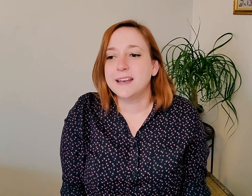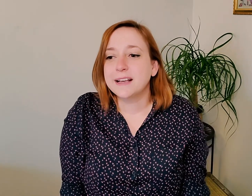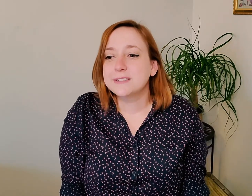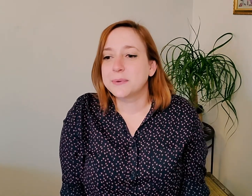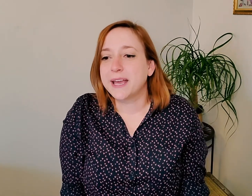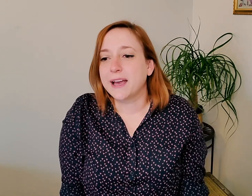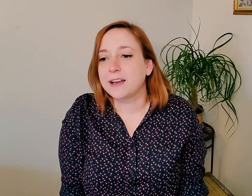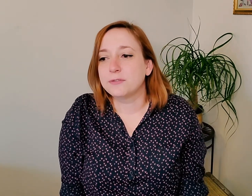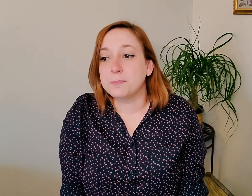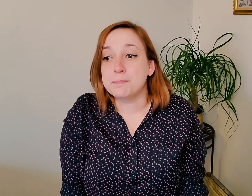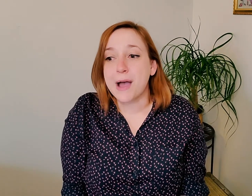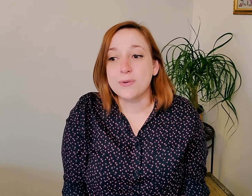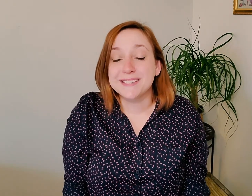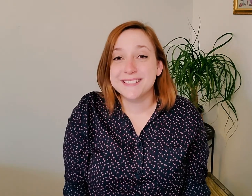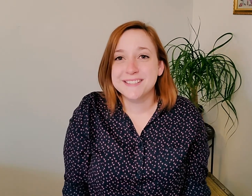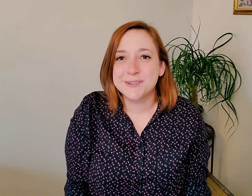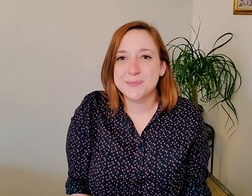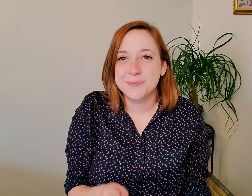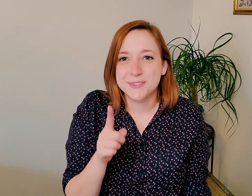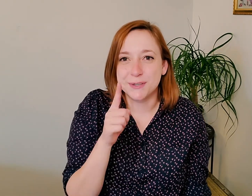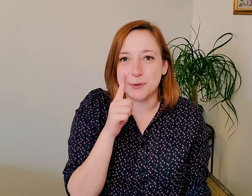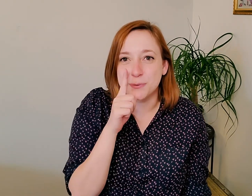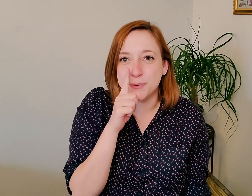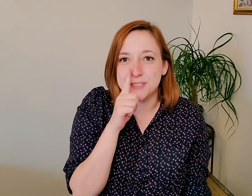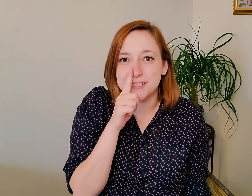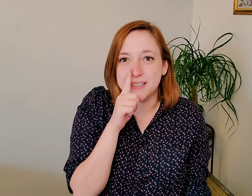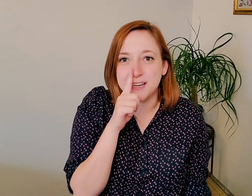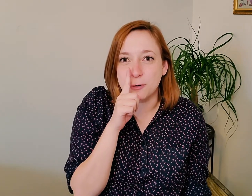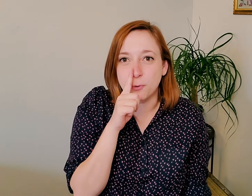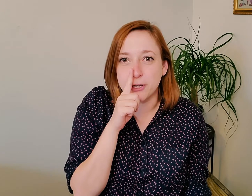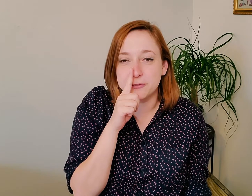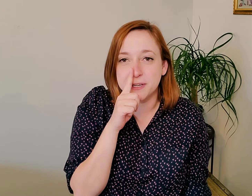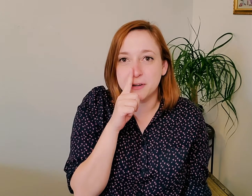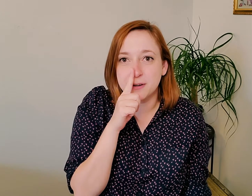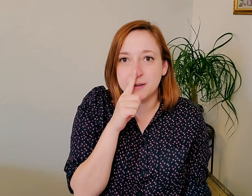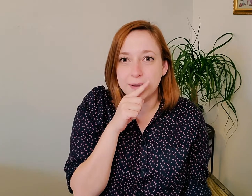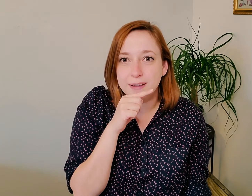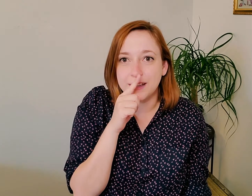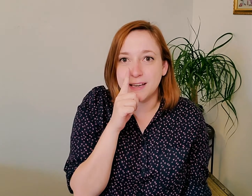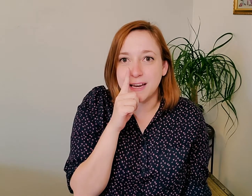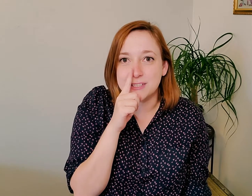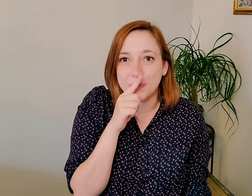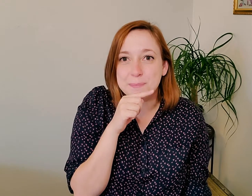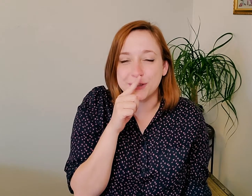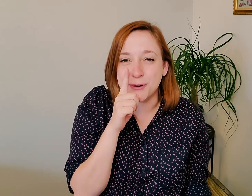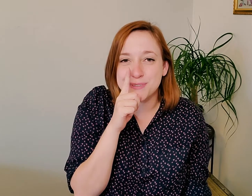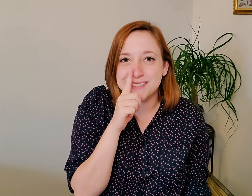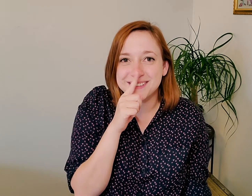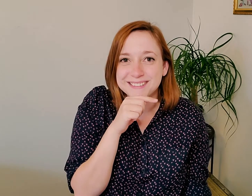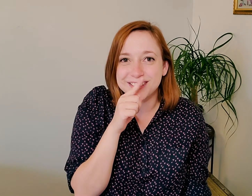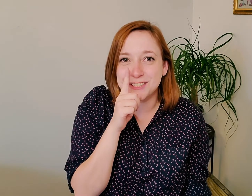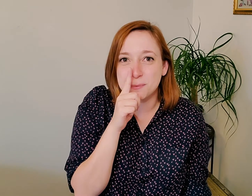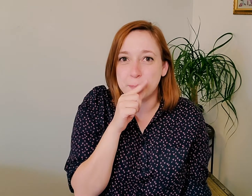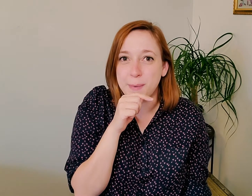Next we have mouse. So we're just gonna take our pointer finger and kind of swipe our nose.